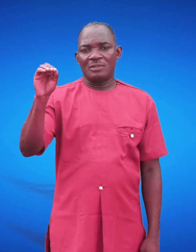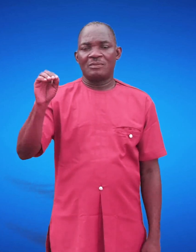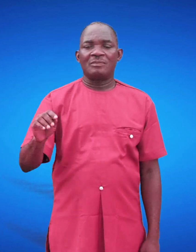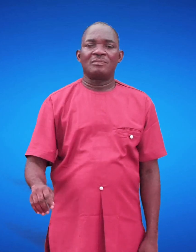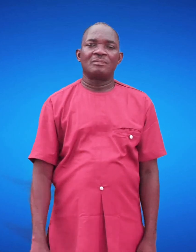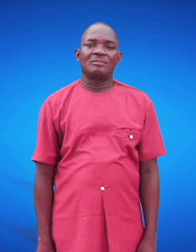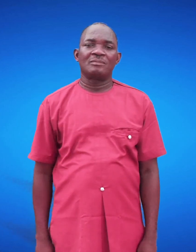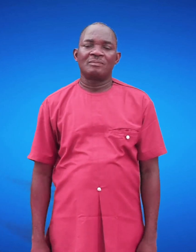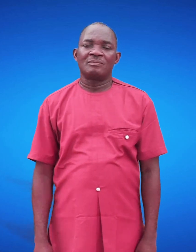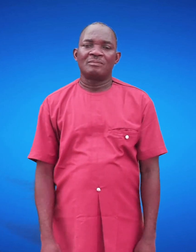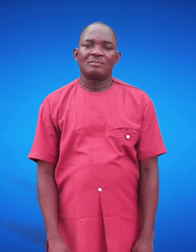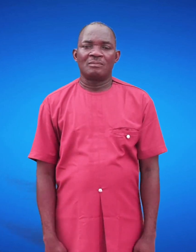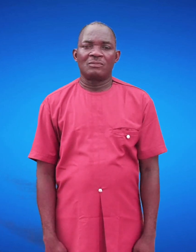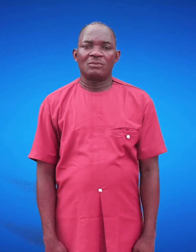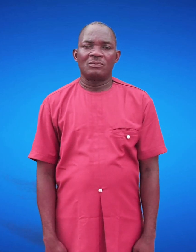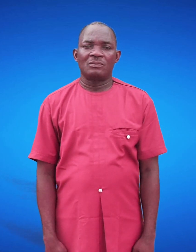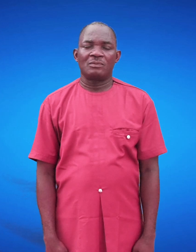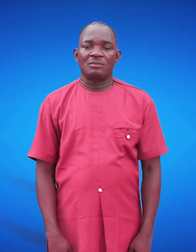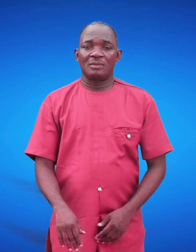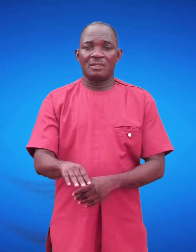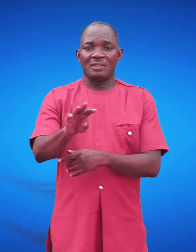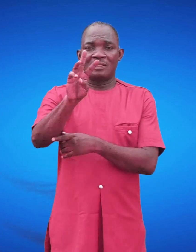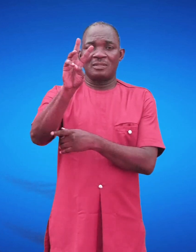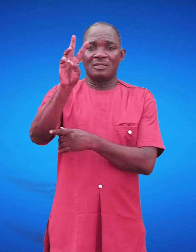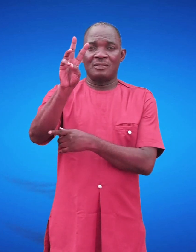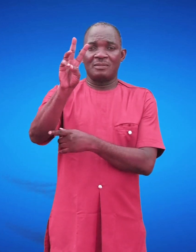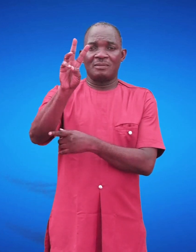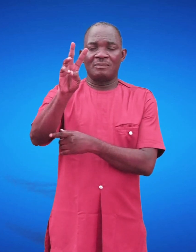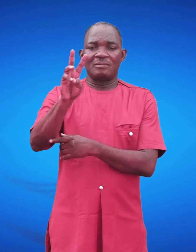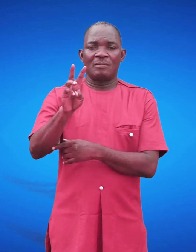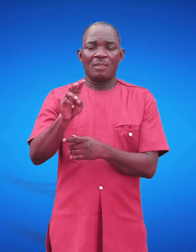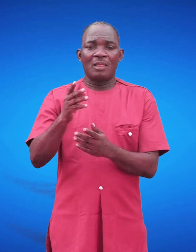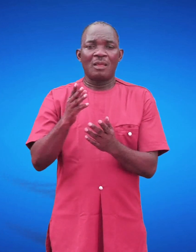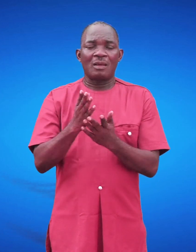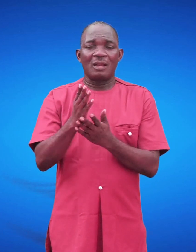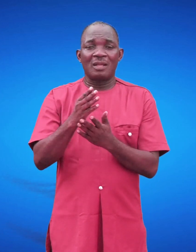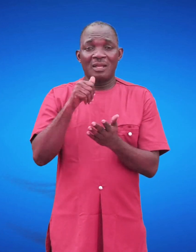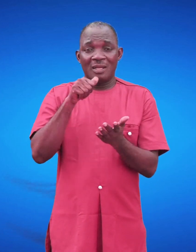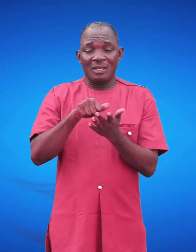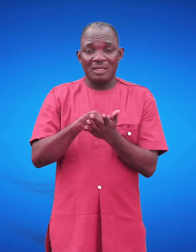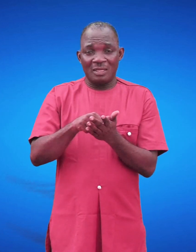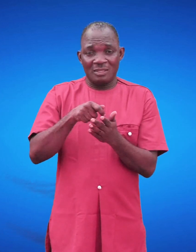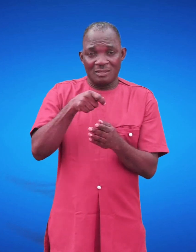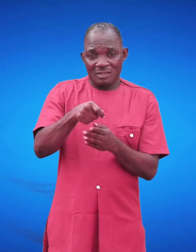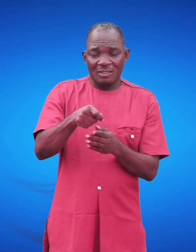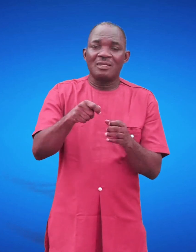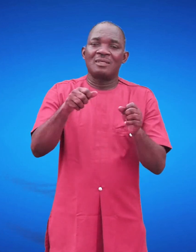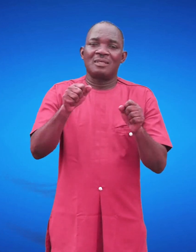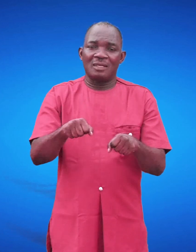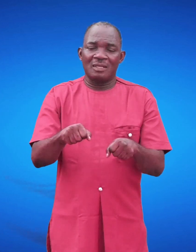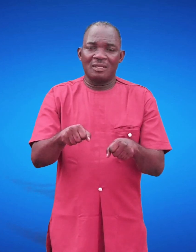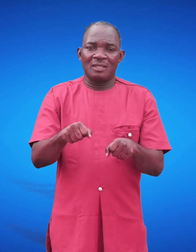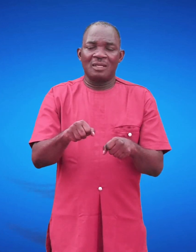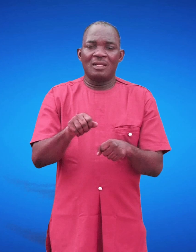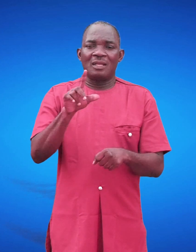0800-900-900. 6. By writing to us at the LEAP Program,